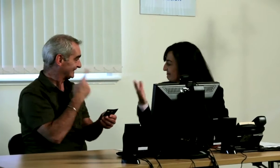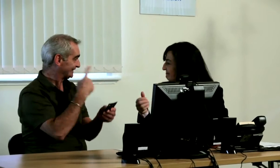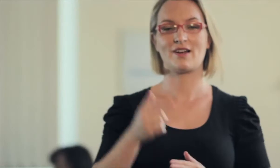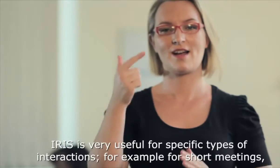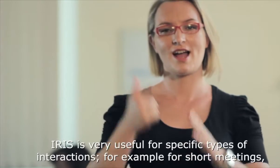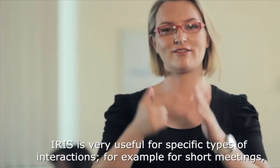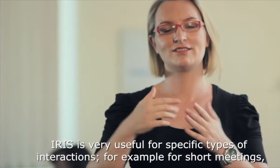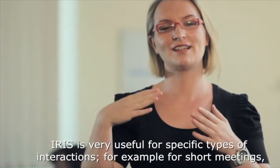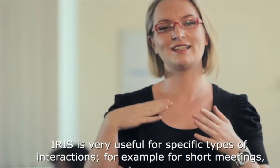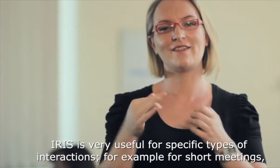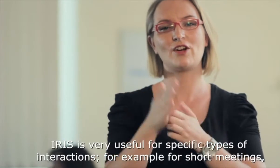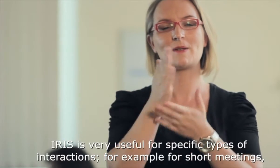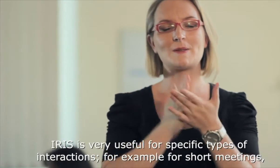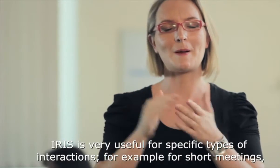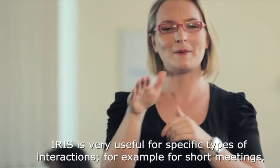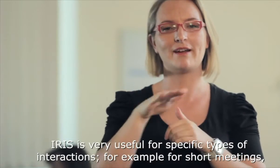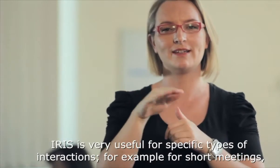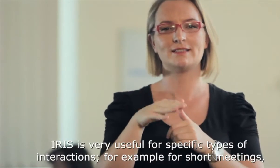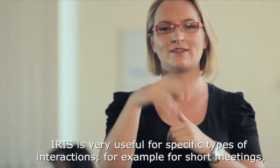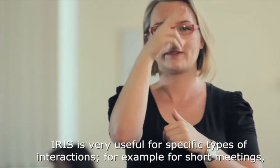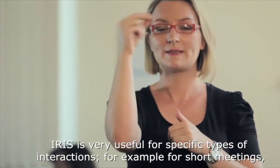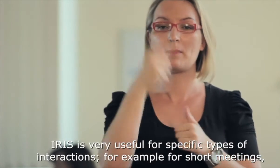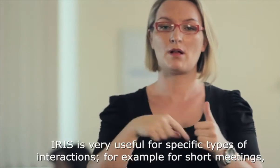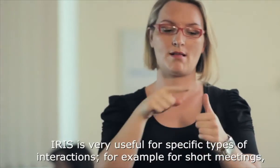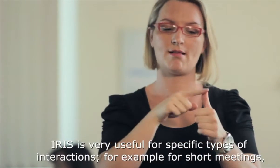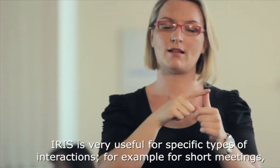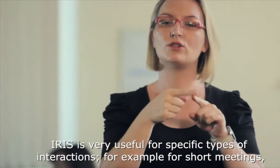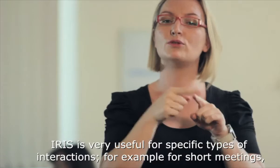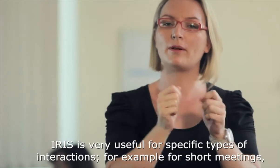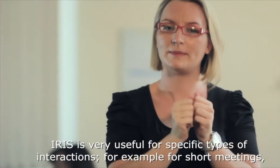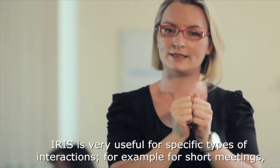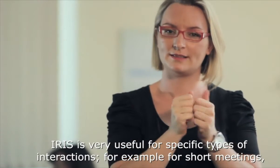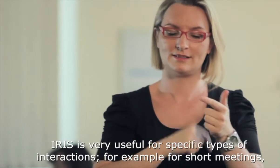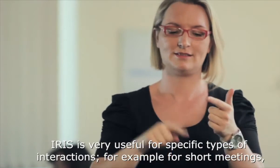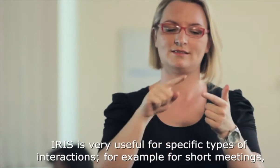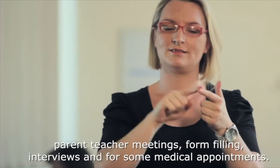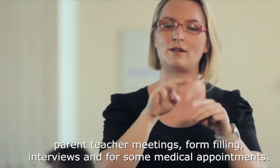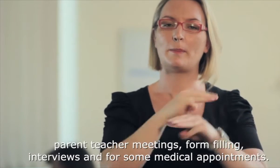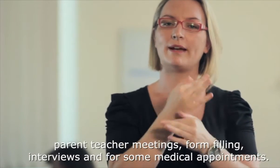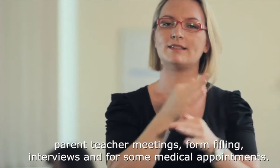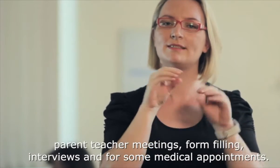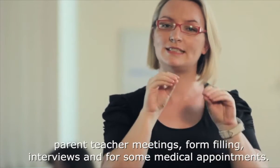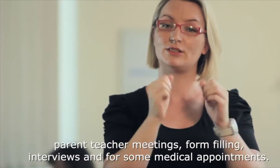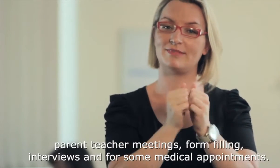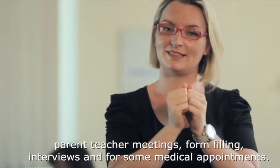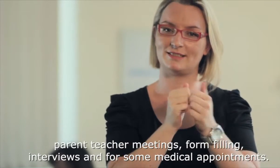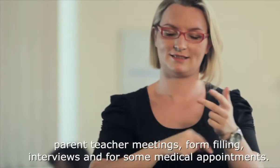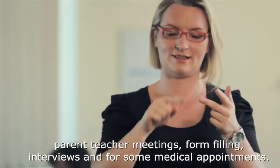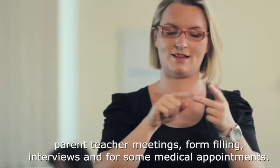IRIS is very useful for specific types of interactions. For example, short meetings, parent-teacher meetings,